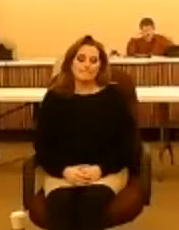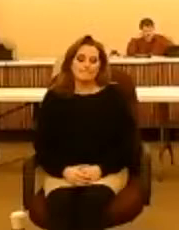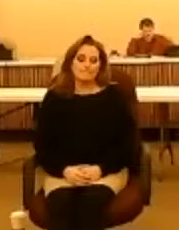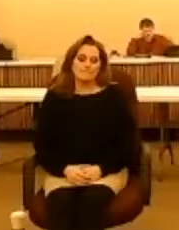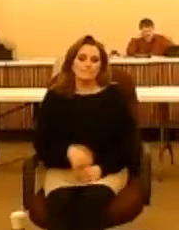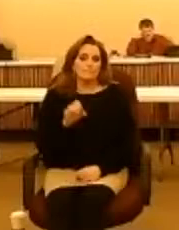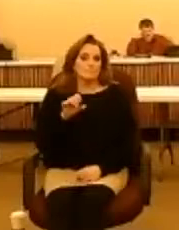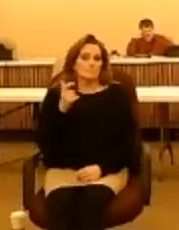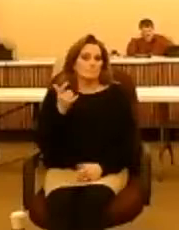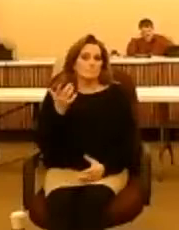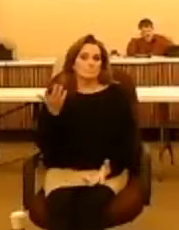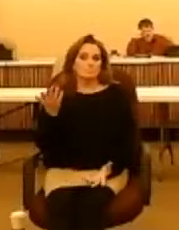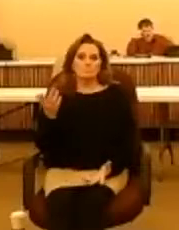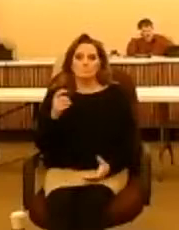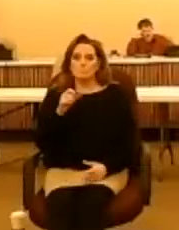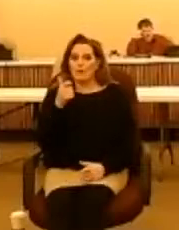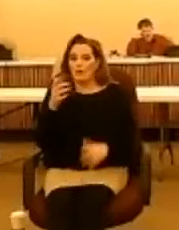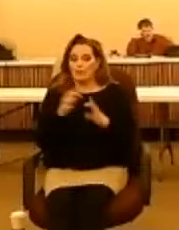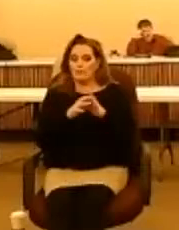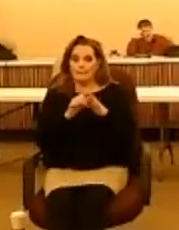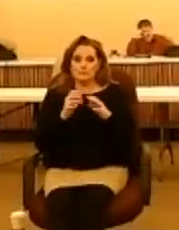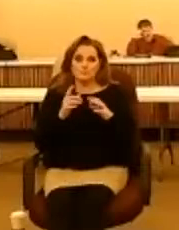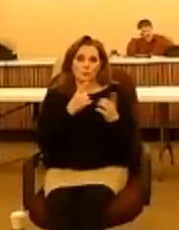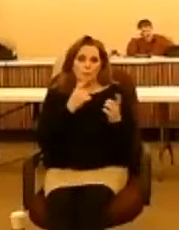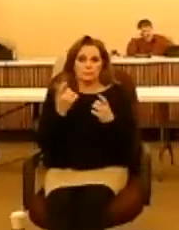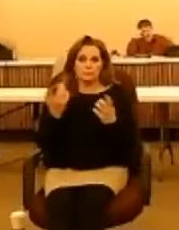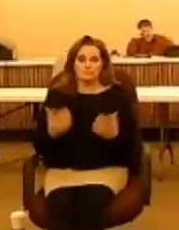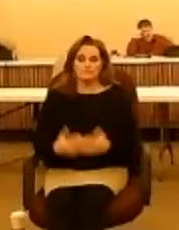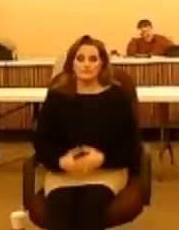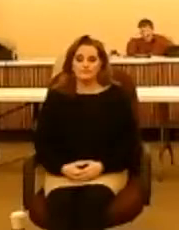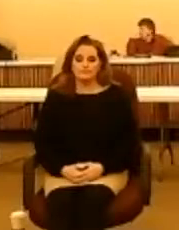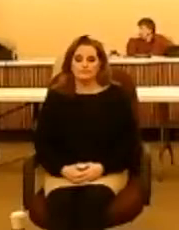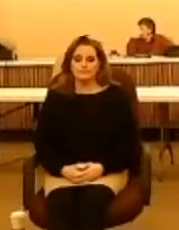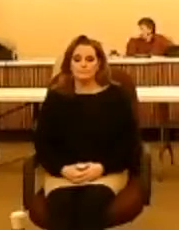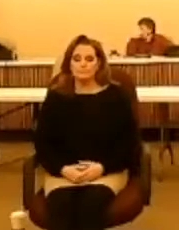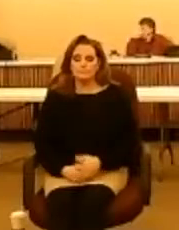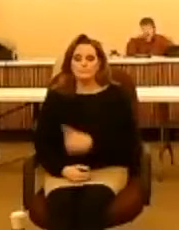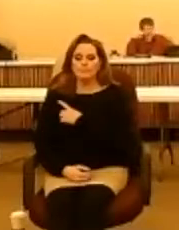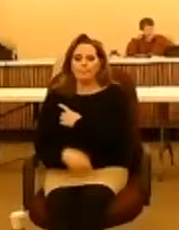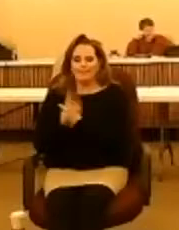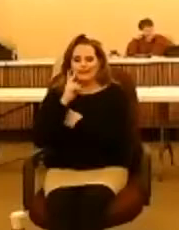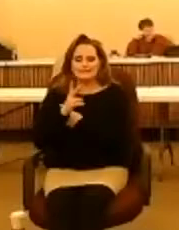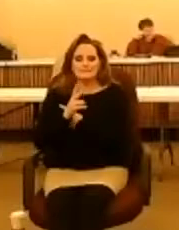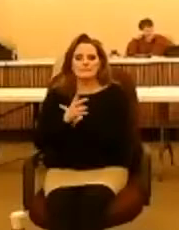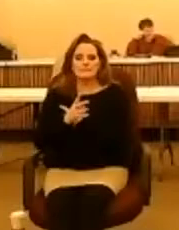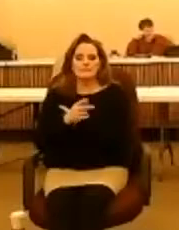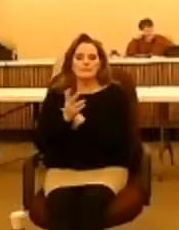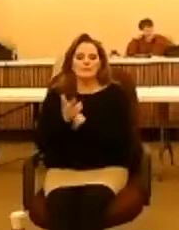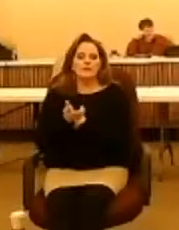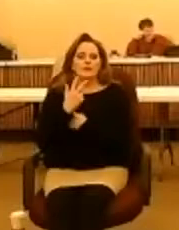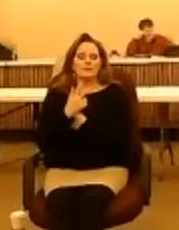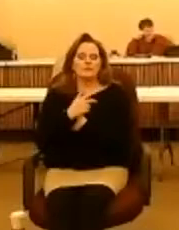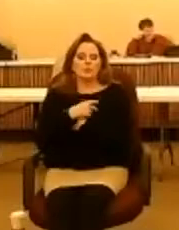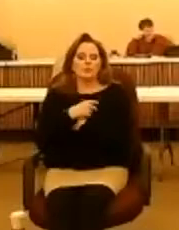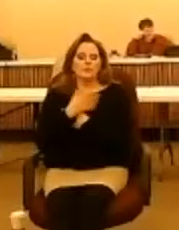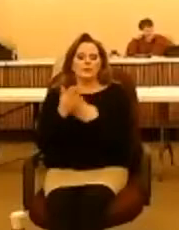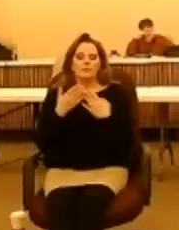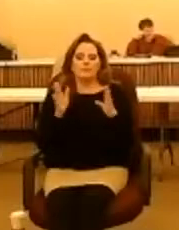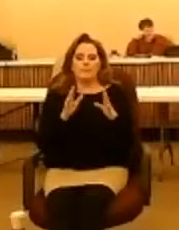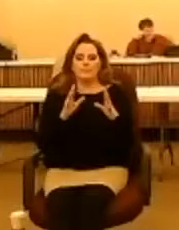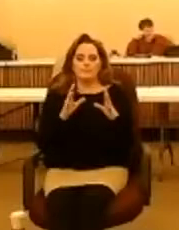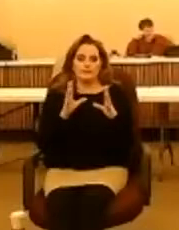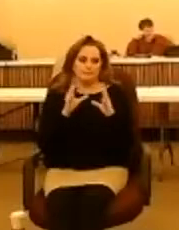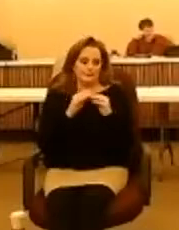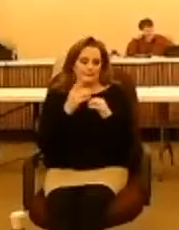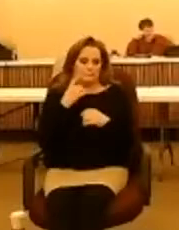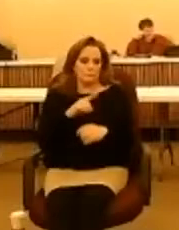Any other comments or questions? I just see that there's 3 public hearings